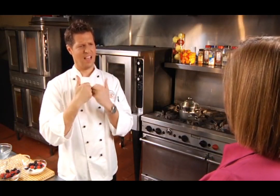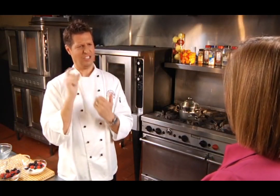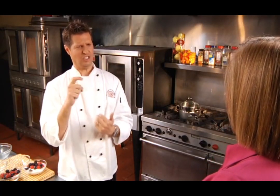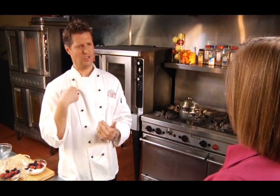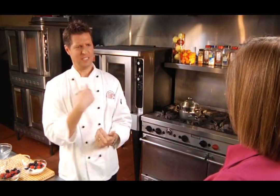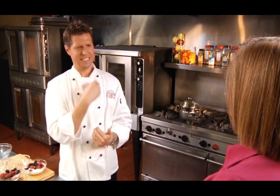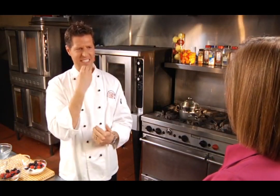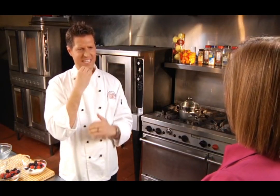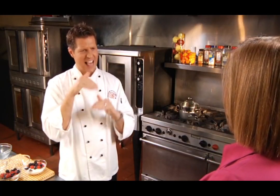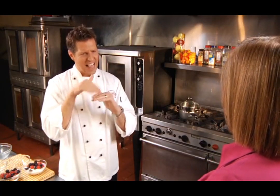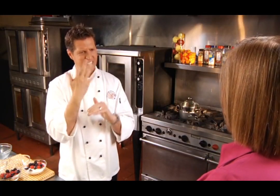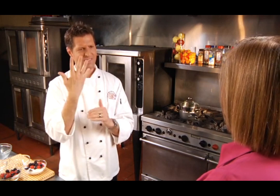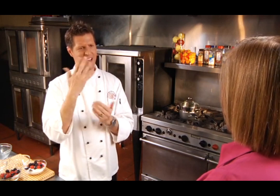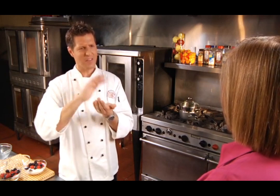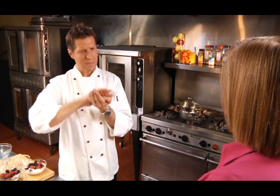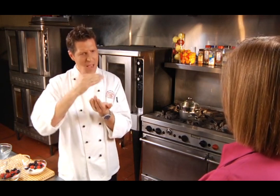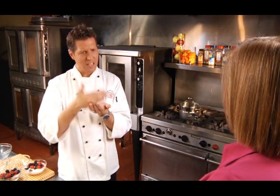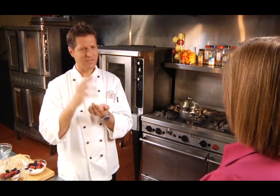servings of fruits and vegetables a day.